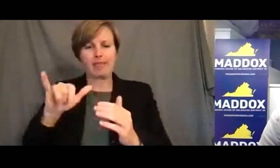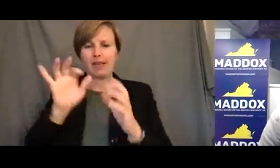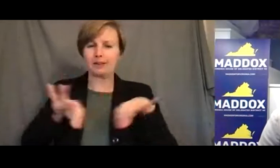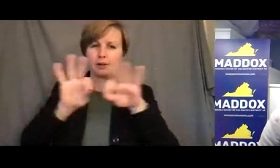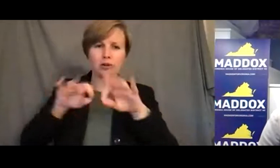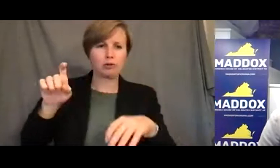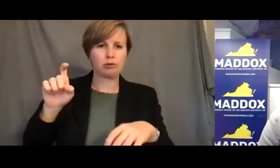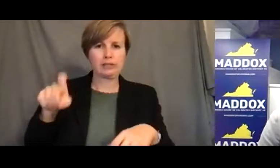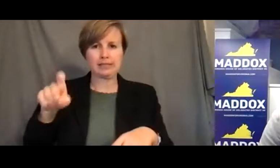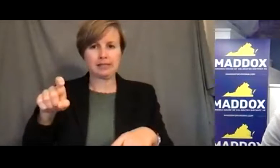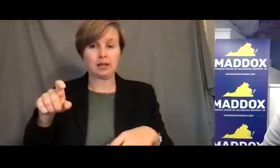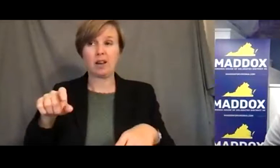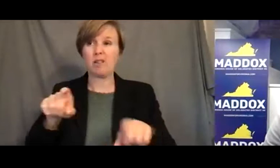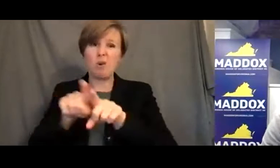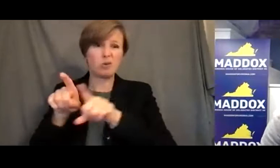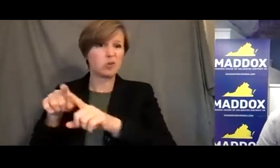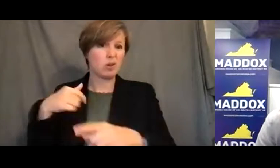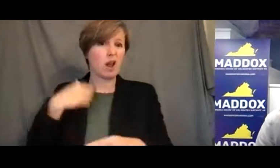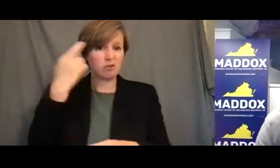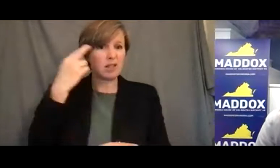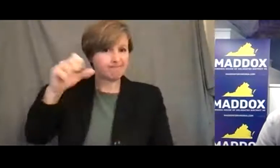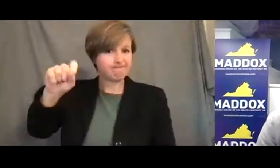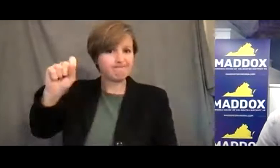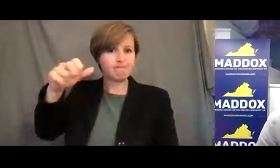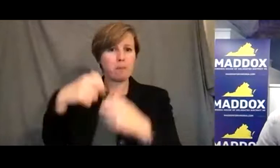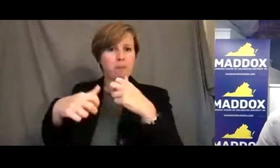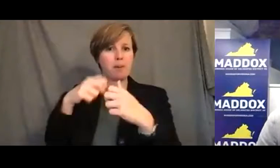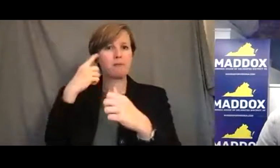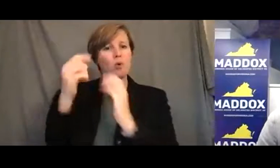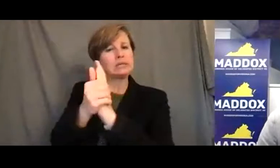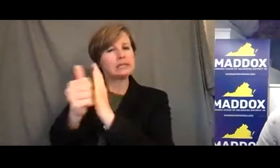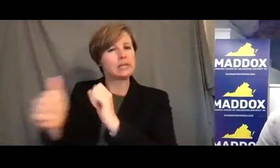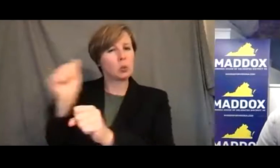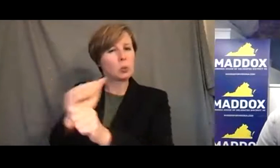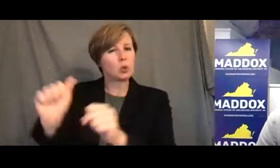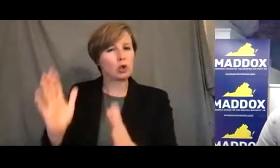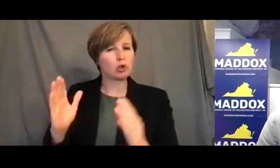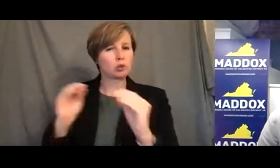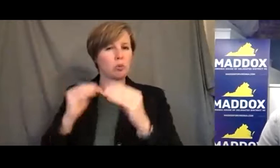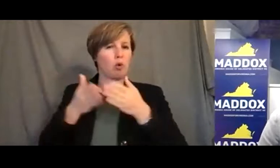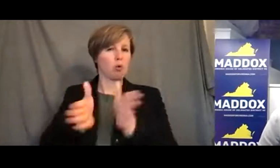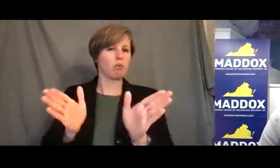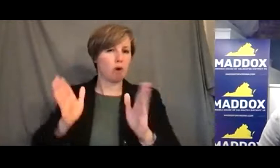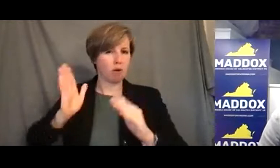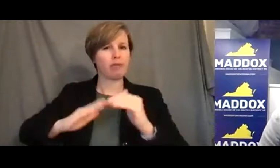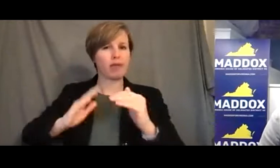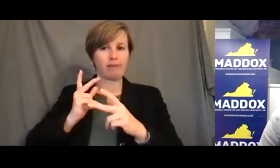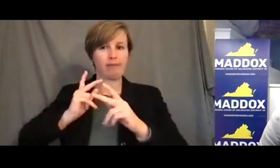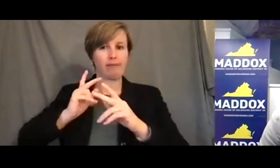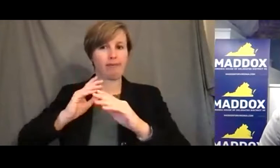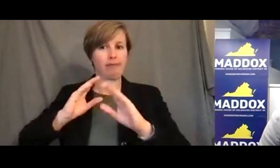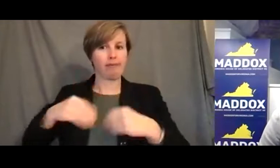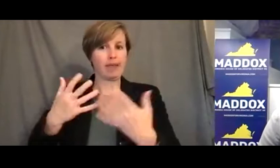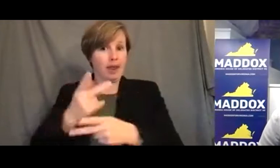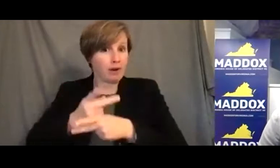also acknowledge that this problem of skilled workers is much broader than simply the caregiver,